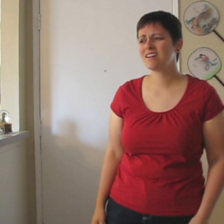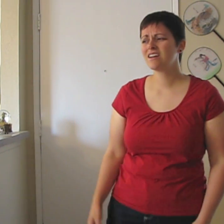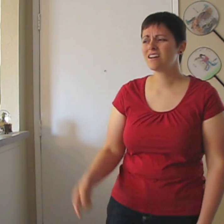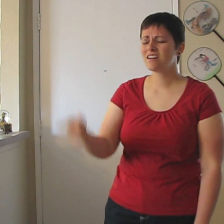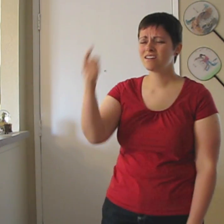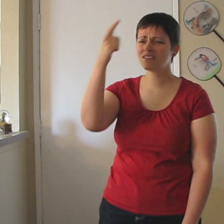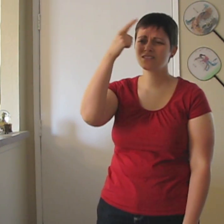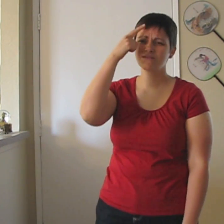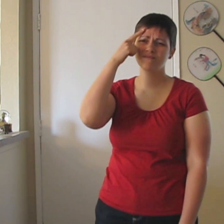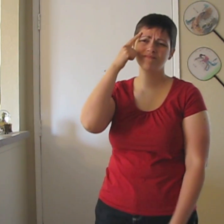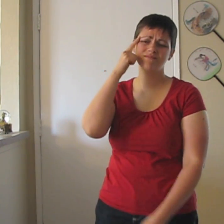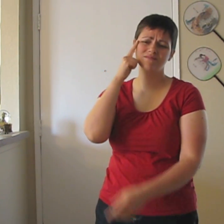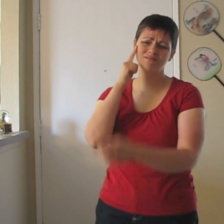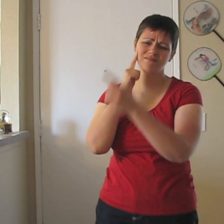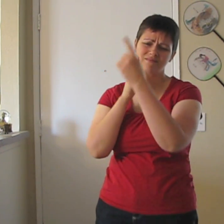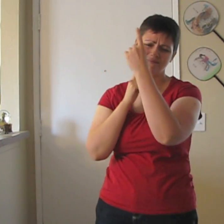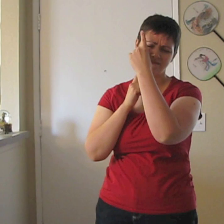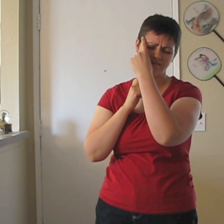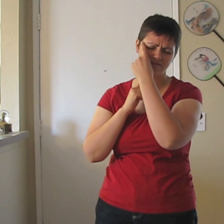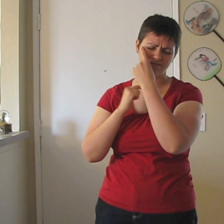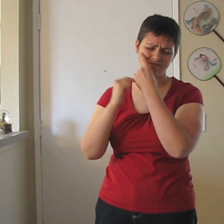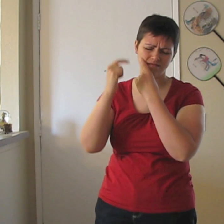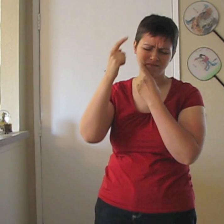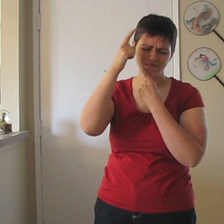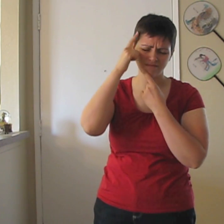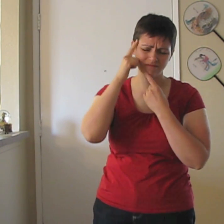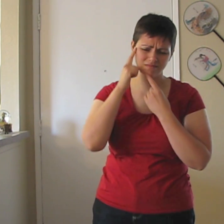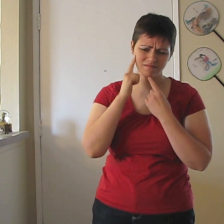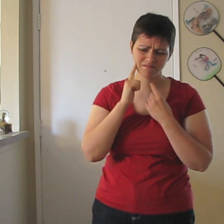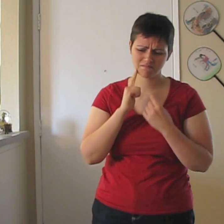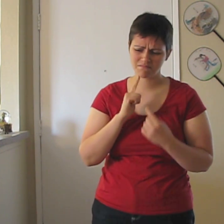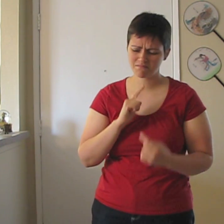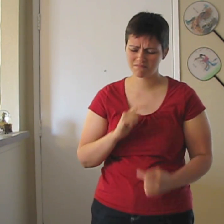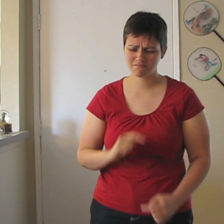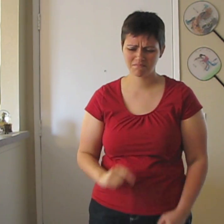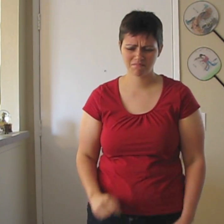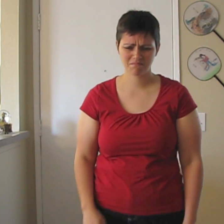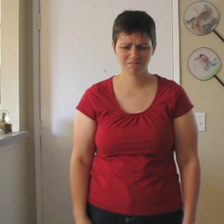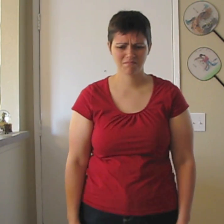been shedding was running down my cheek.